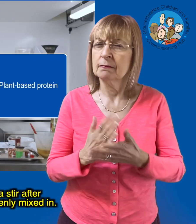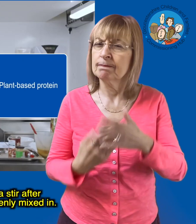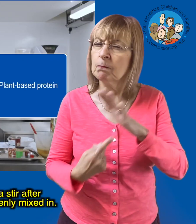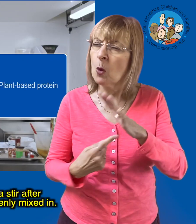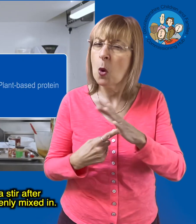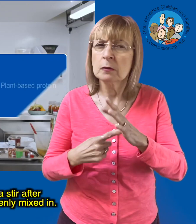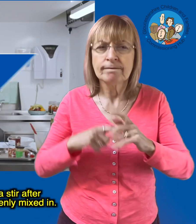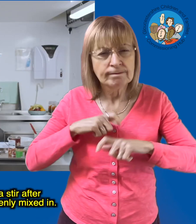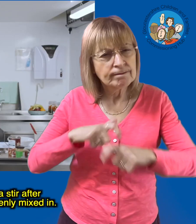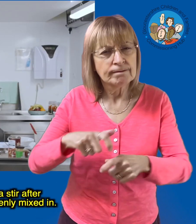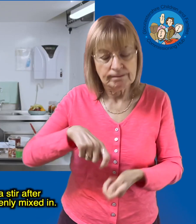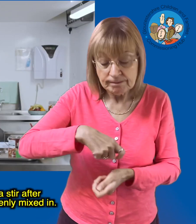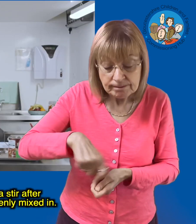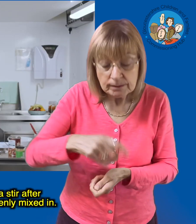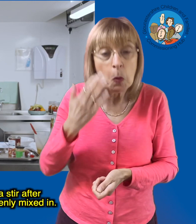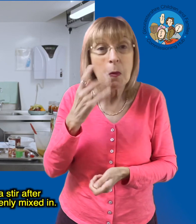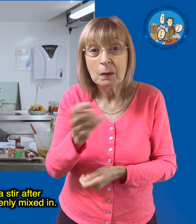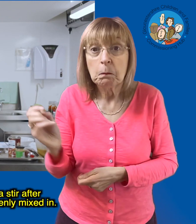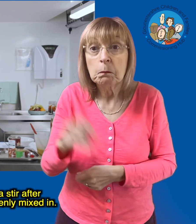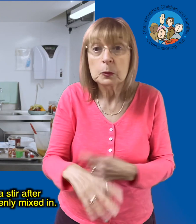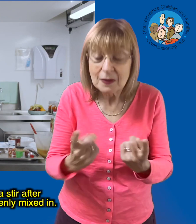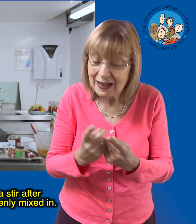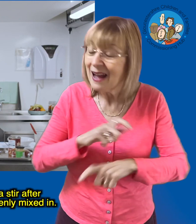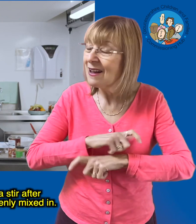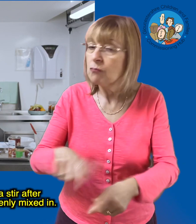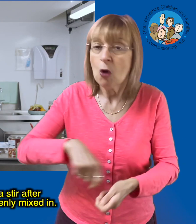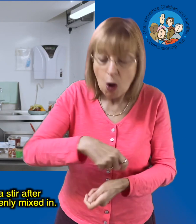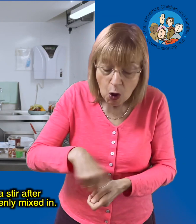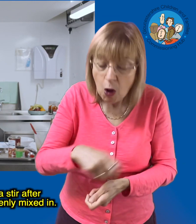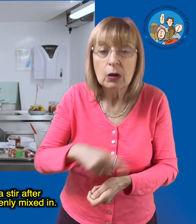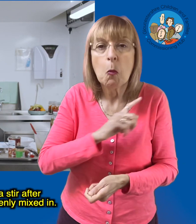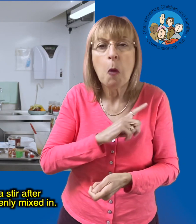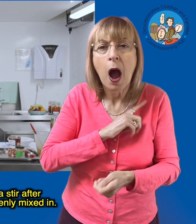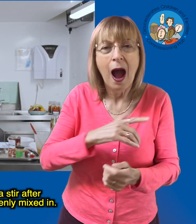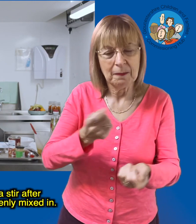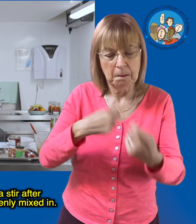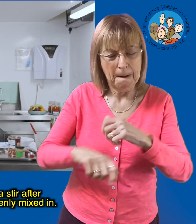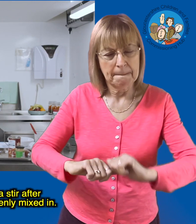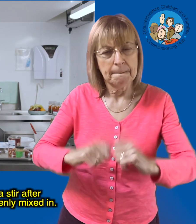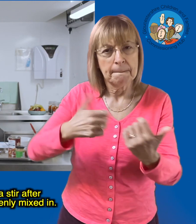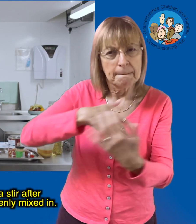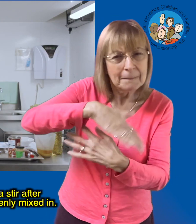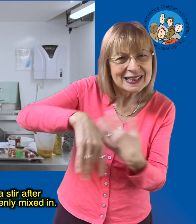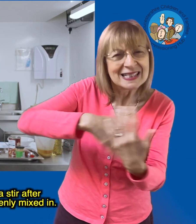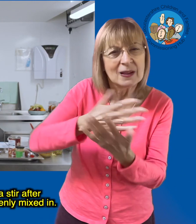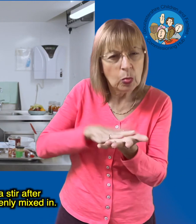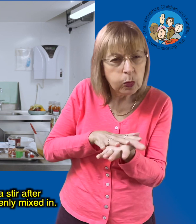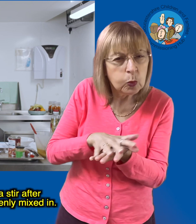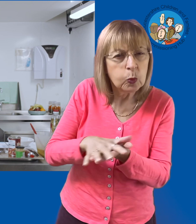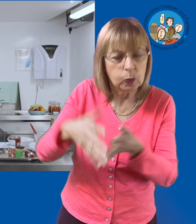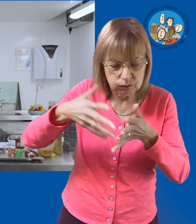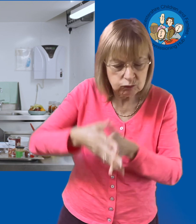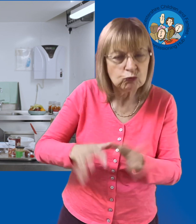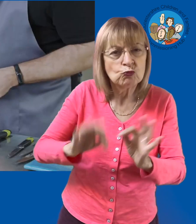I find it really important to always give a stir after every addition of ingredients so that it's all evenly mixed